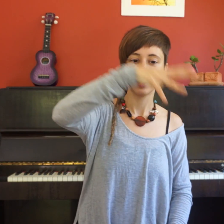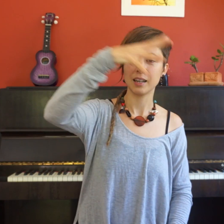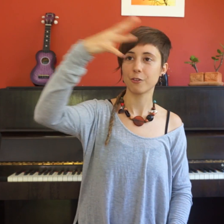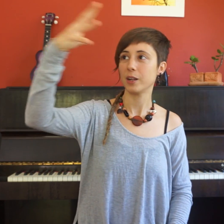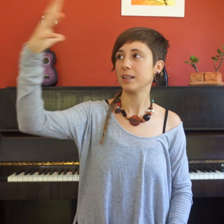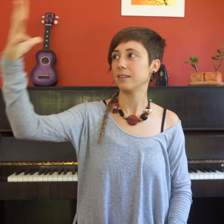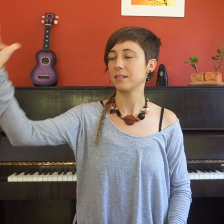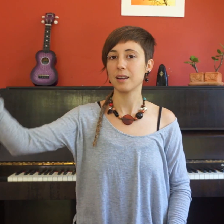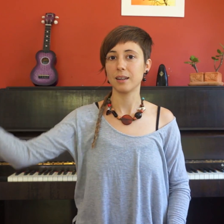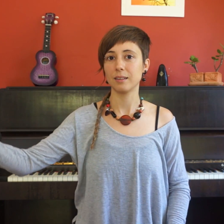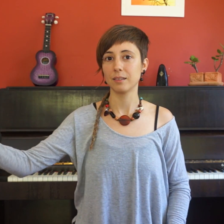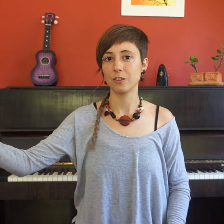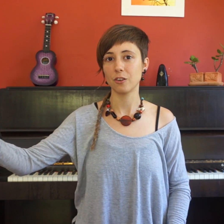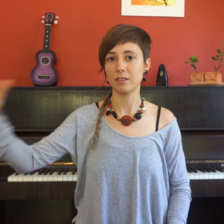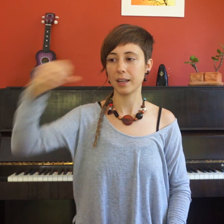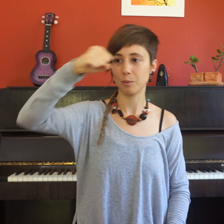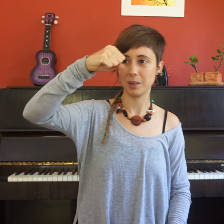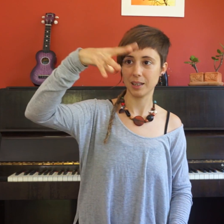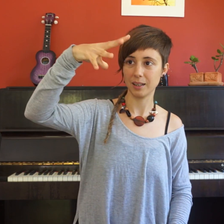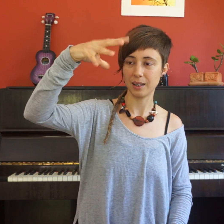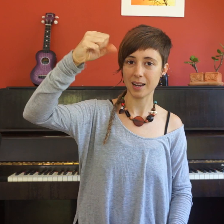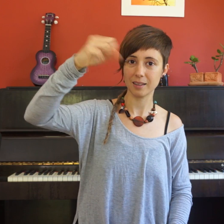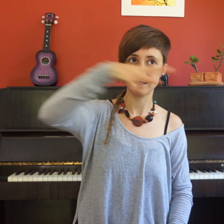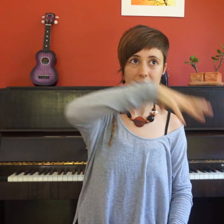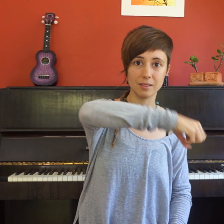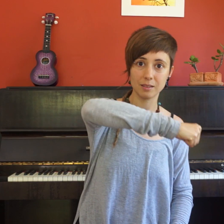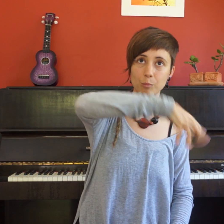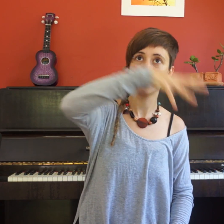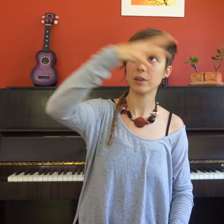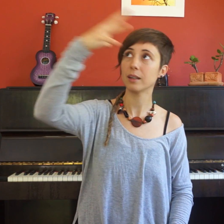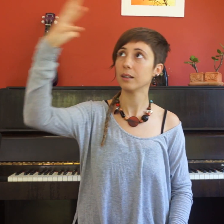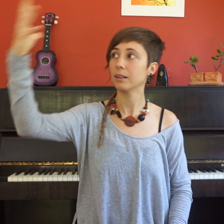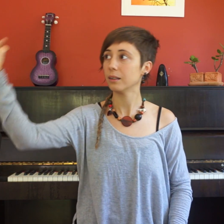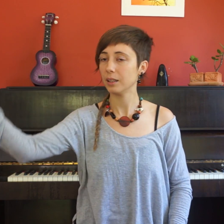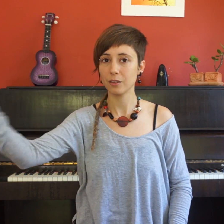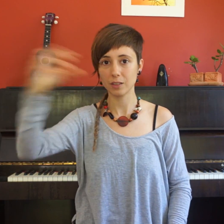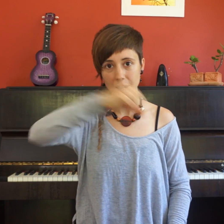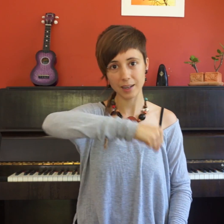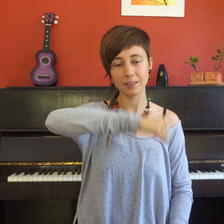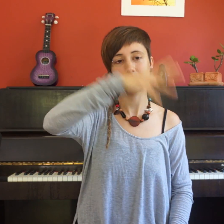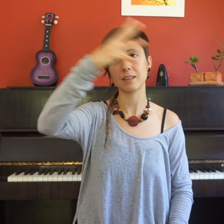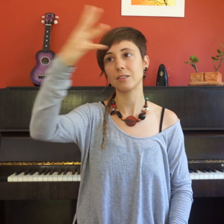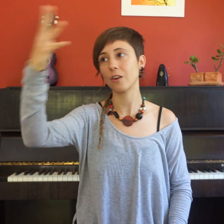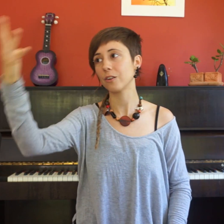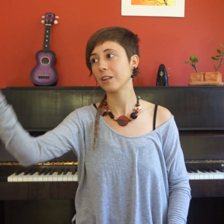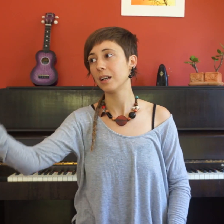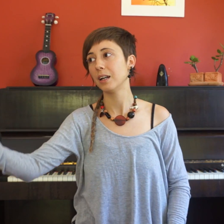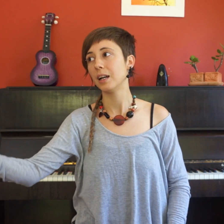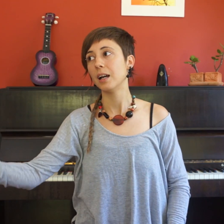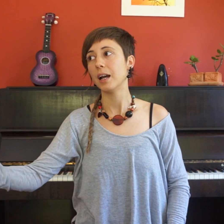I've created this sign. The sun is like a big light that is moving in the sky, so that's sun. And